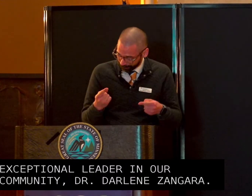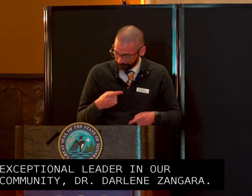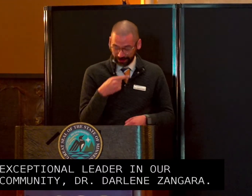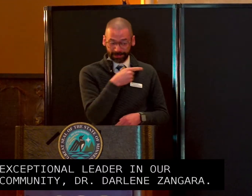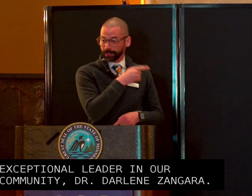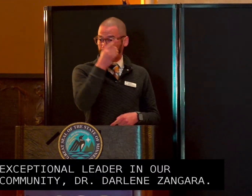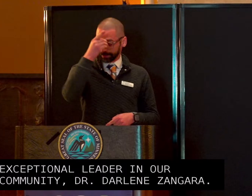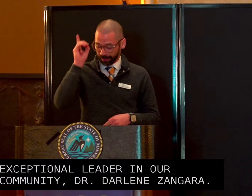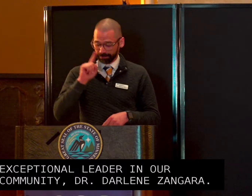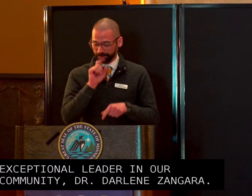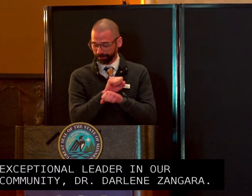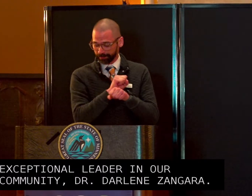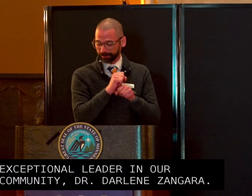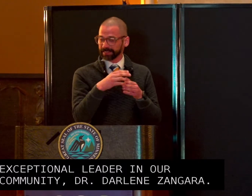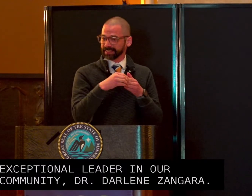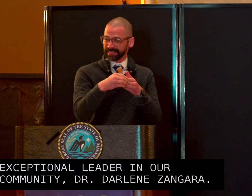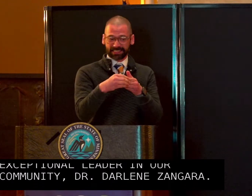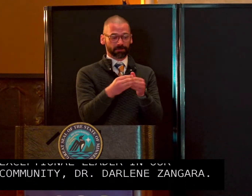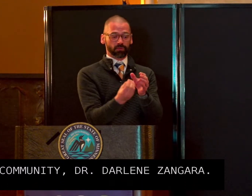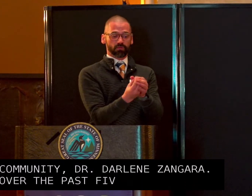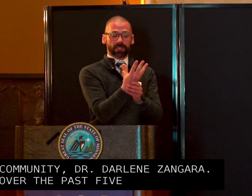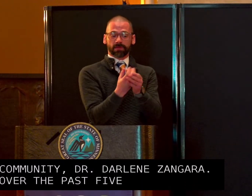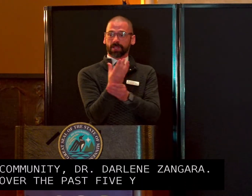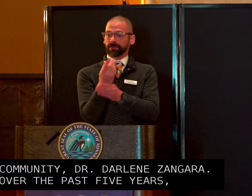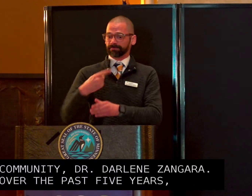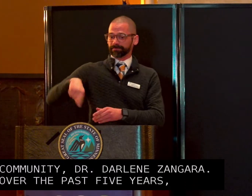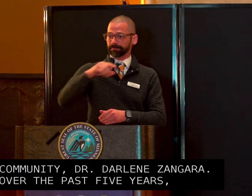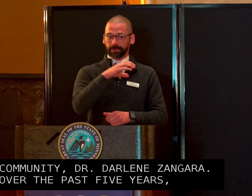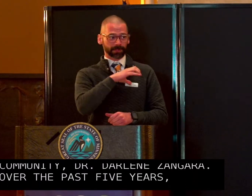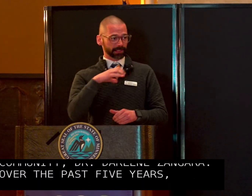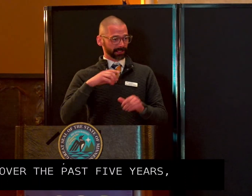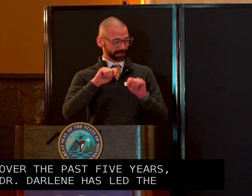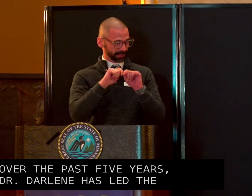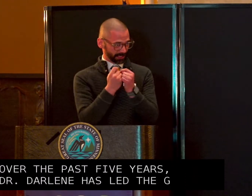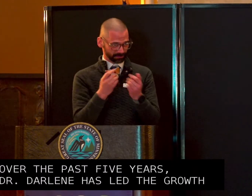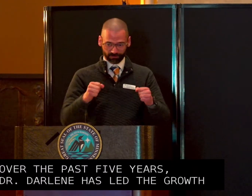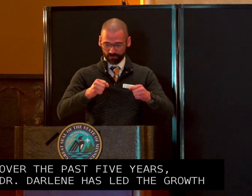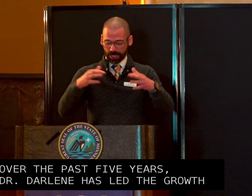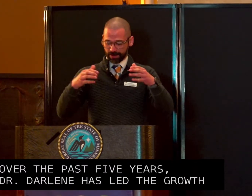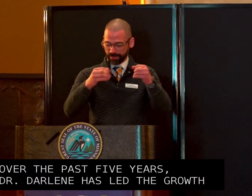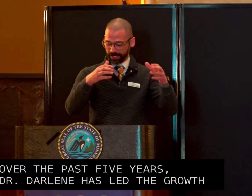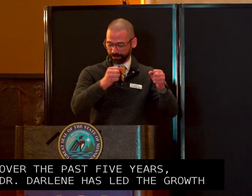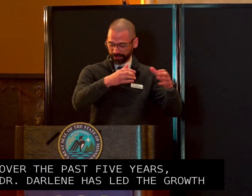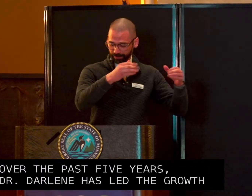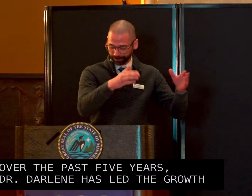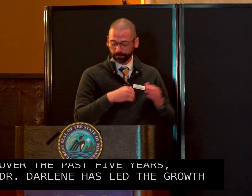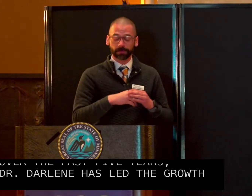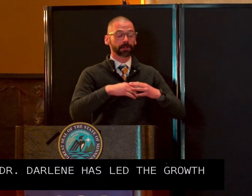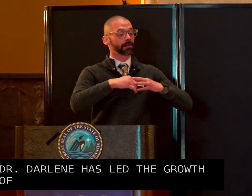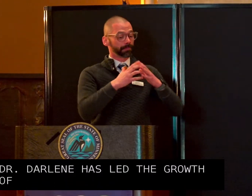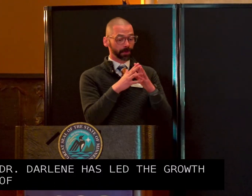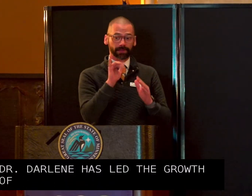Over the past 5 years, Dr. Darlene has led the growth of our commission team,